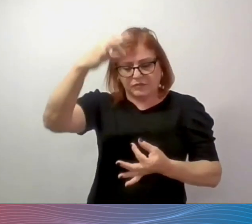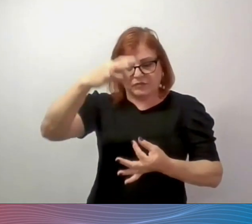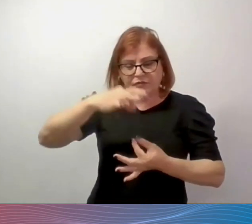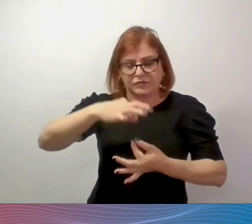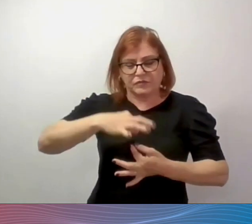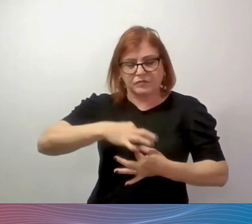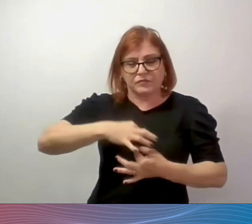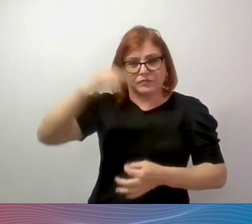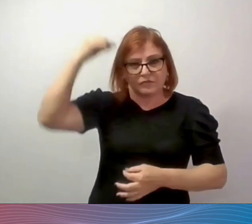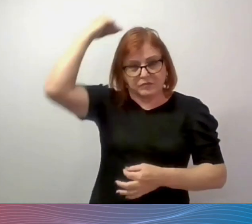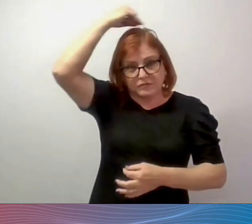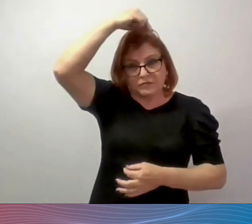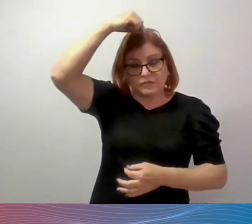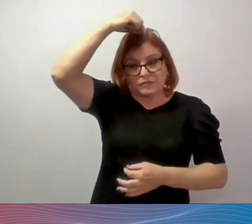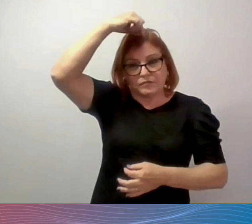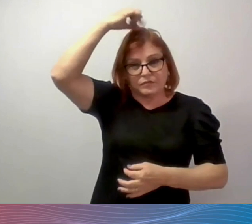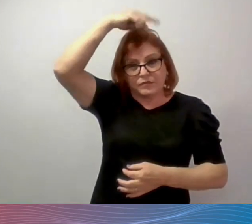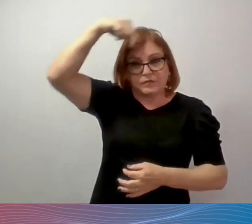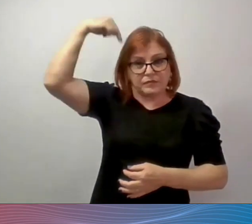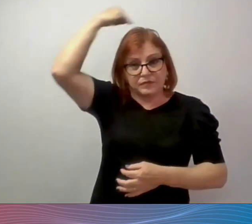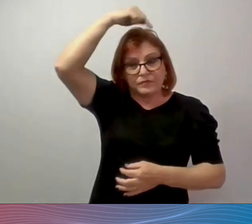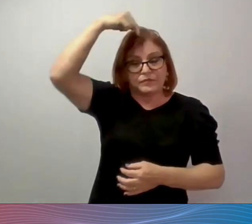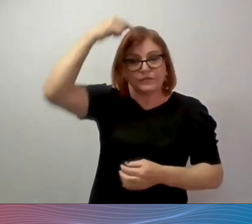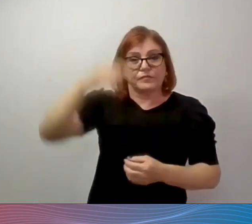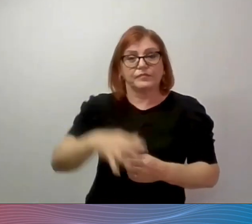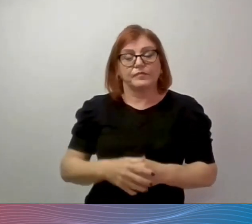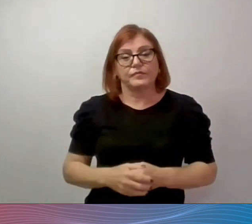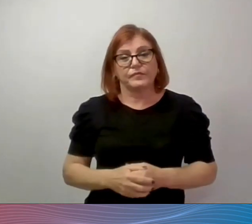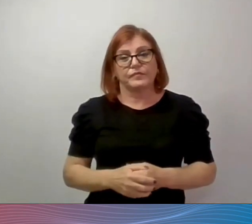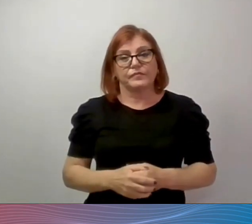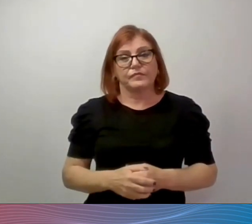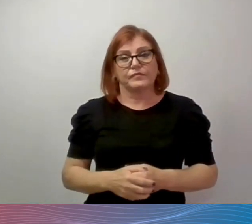experiencing a little bit through the Spirit, the como Holy Spirit, o penhor.